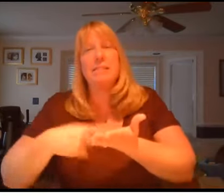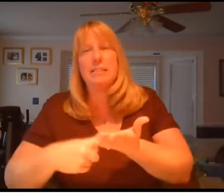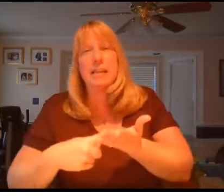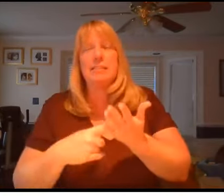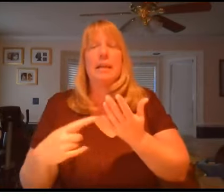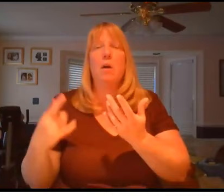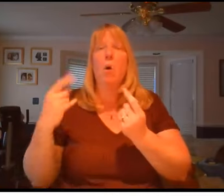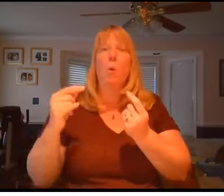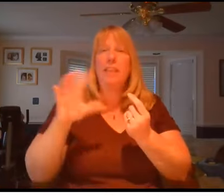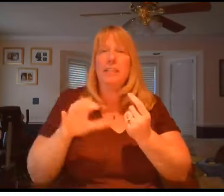variations.